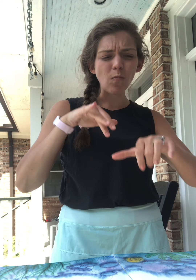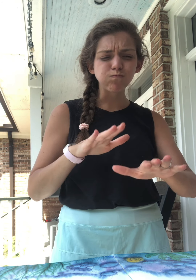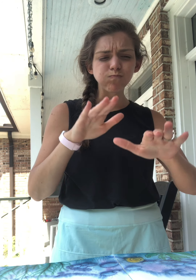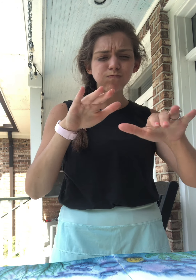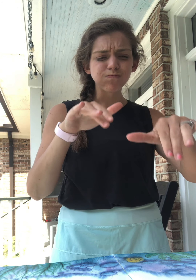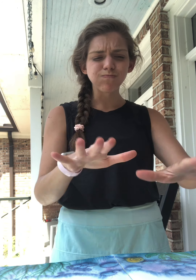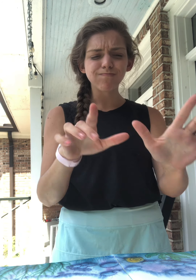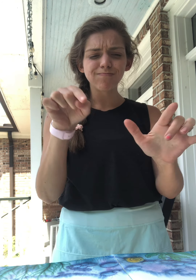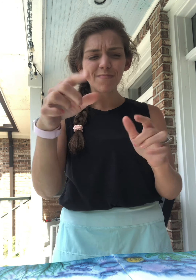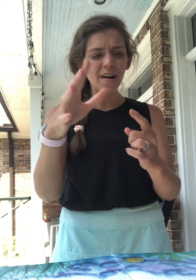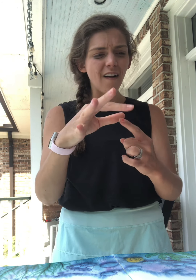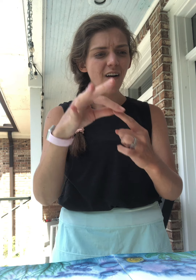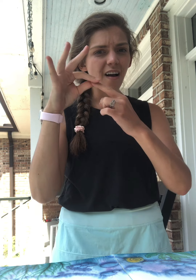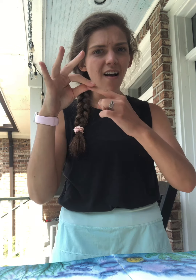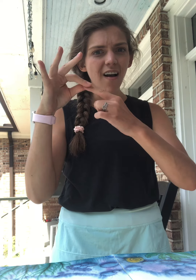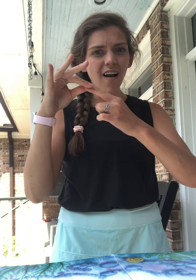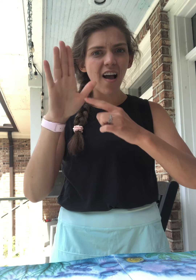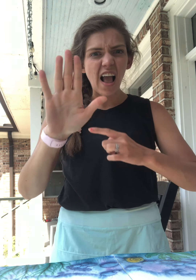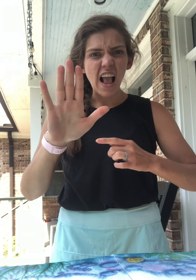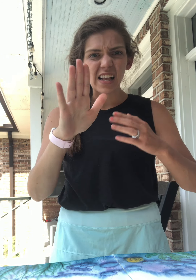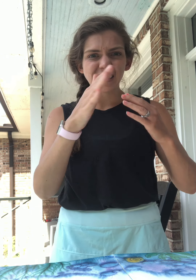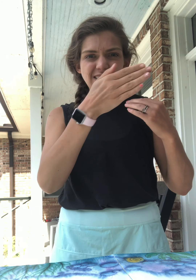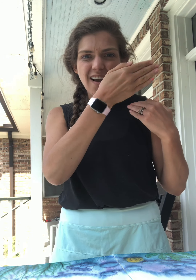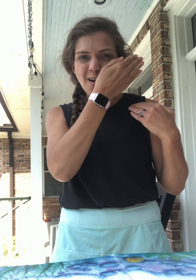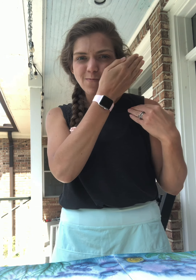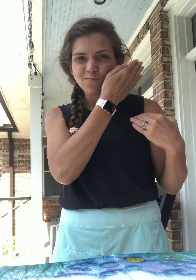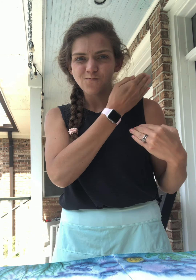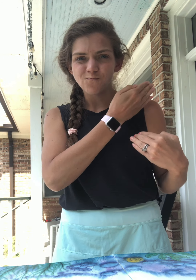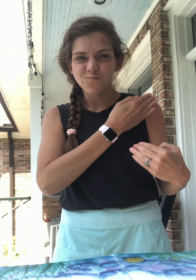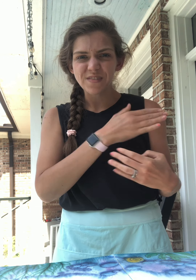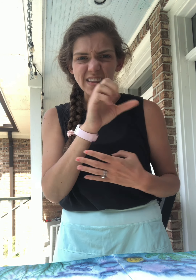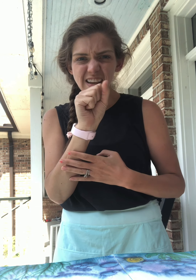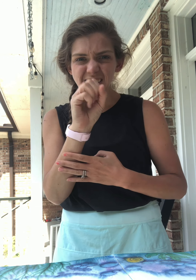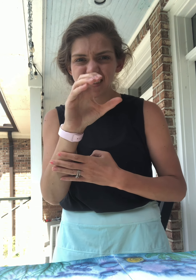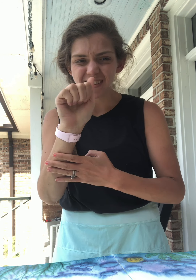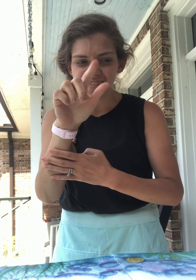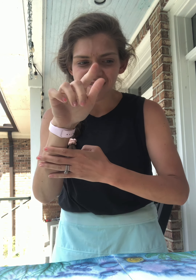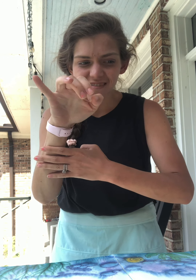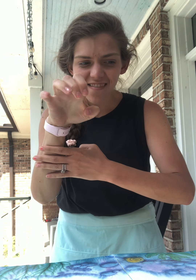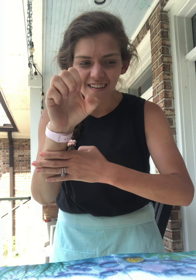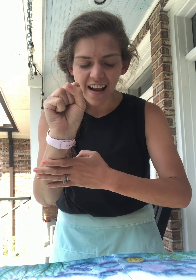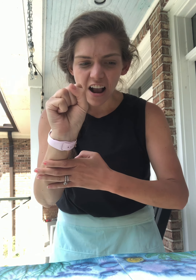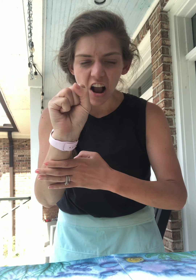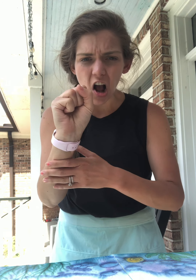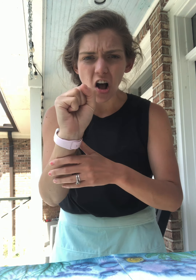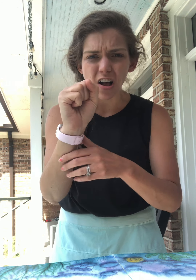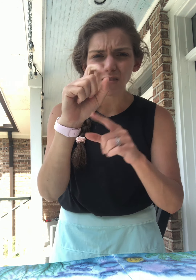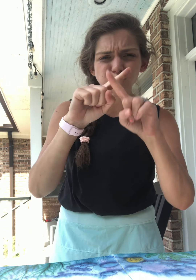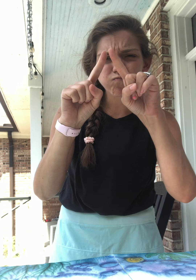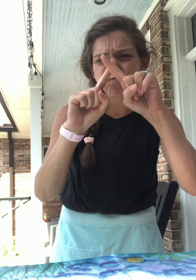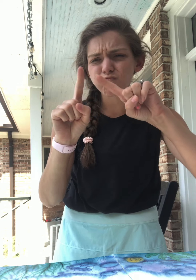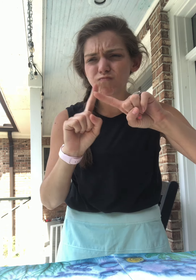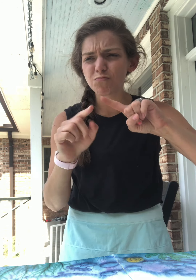ocean. His scales were every shade of